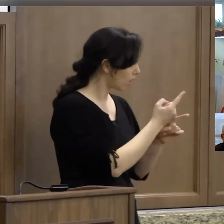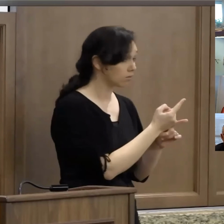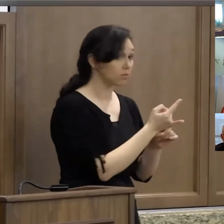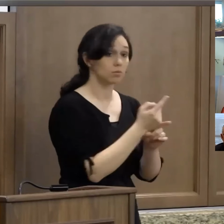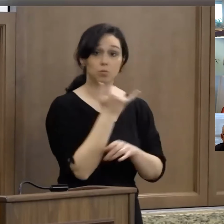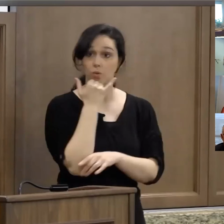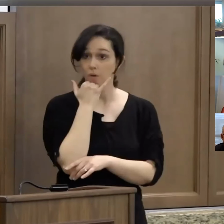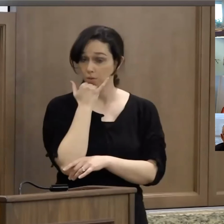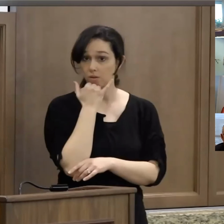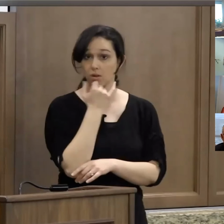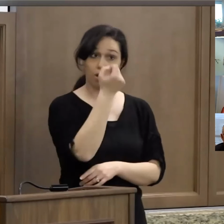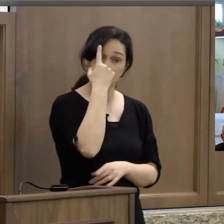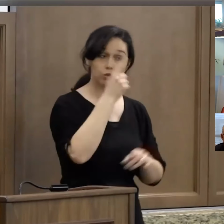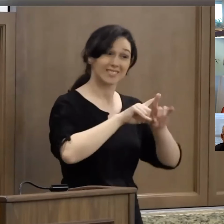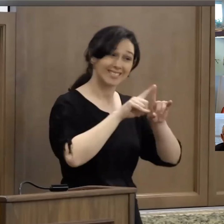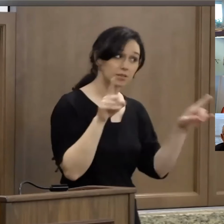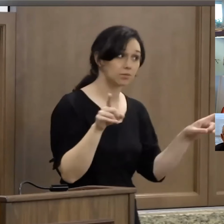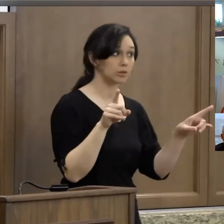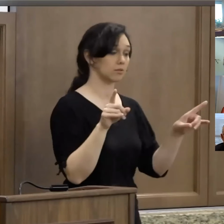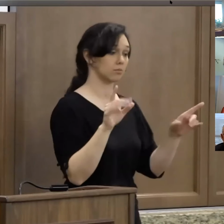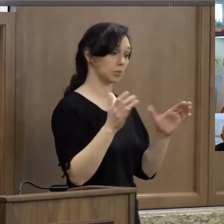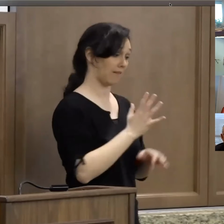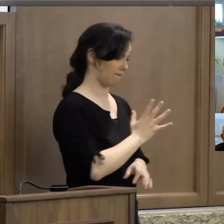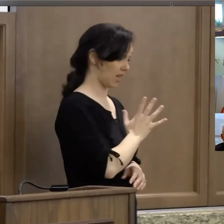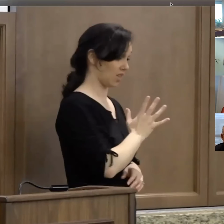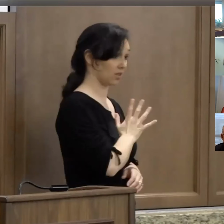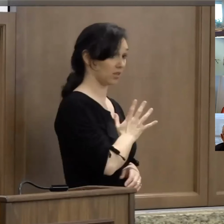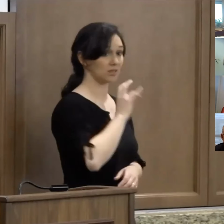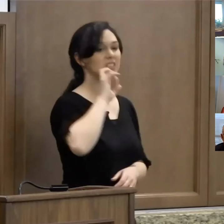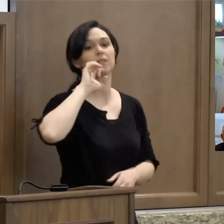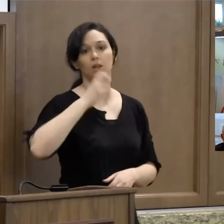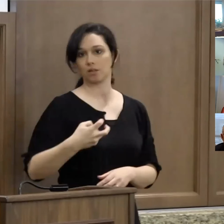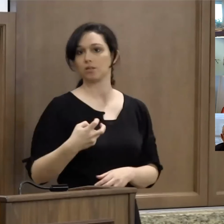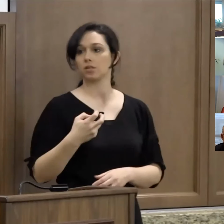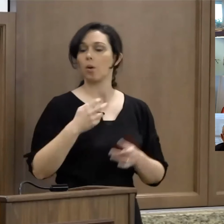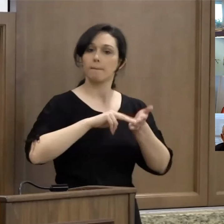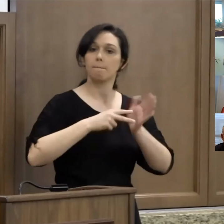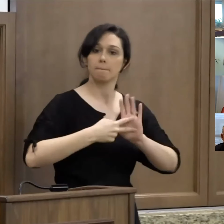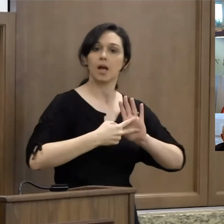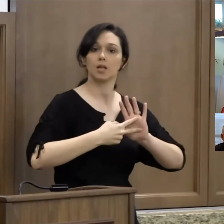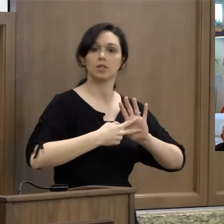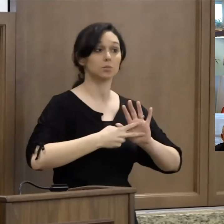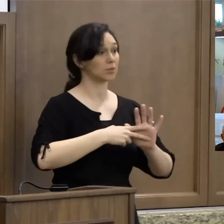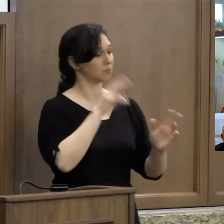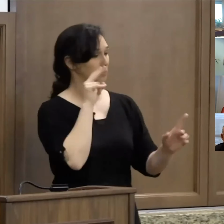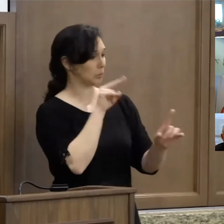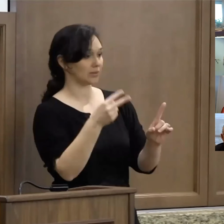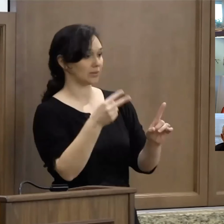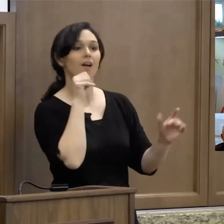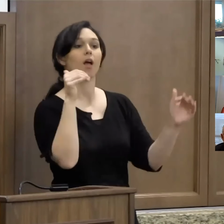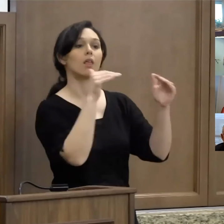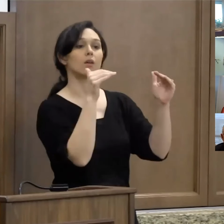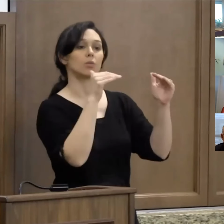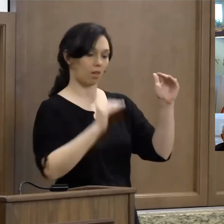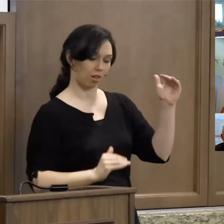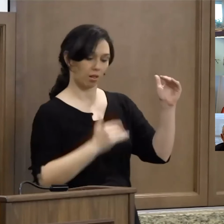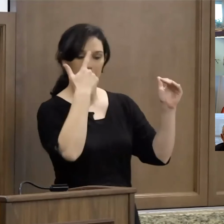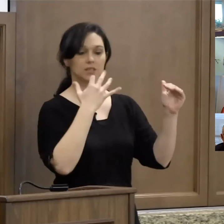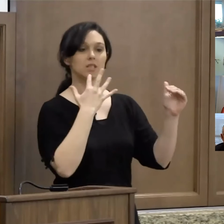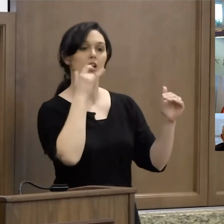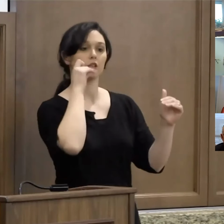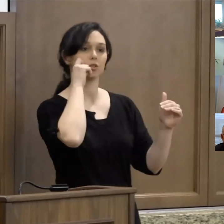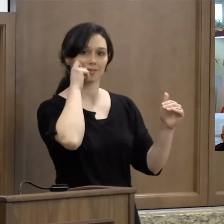He understood the difference between civility and incivility, or what it meant to be perceived as unequal to others because of the